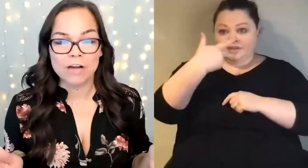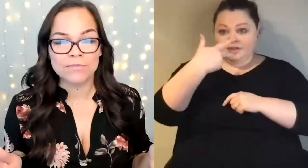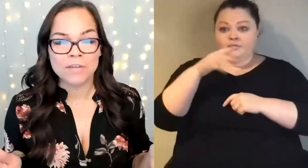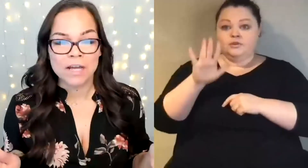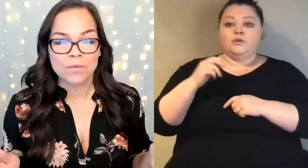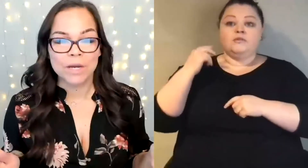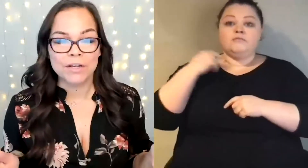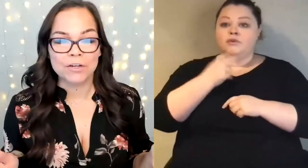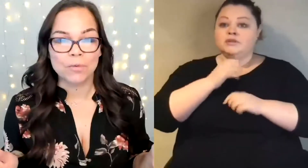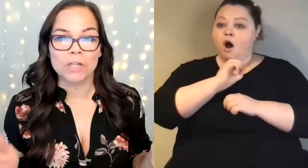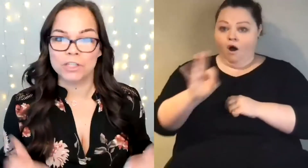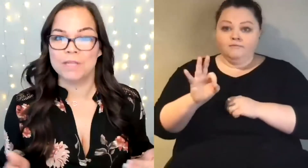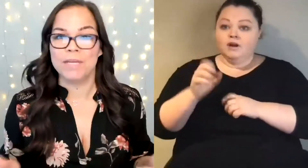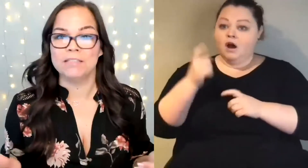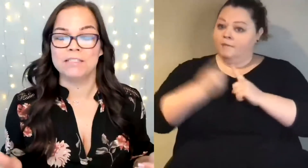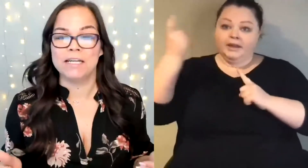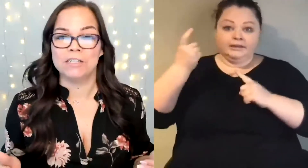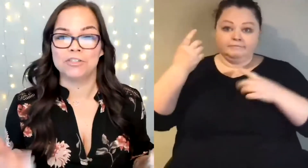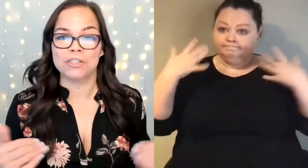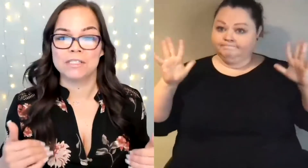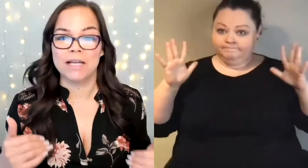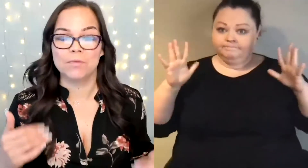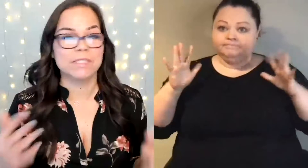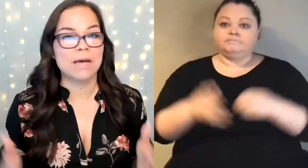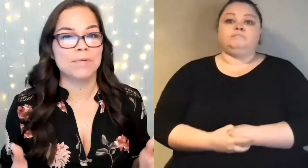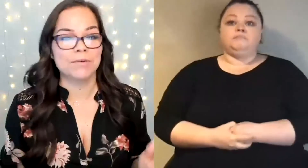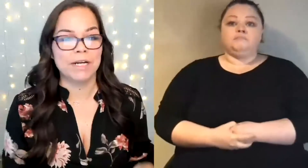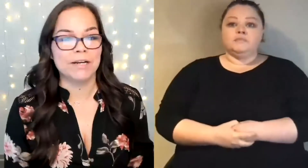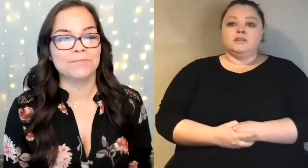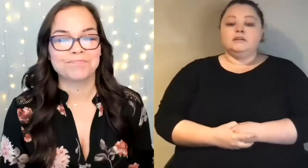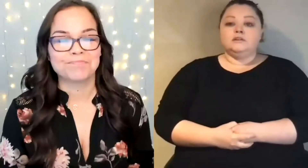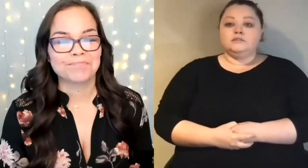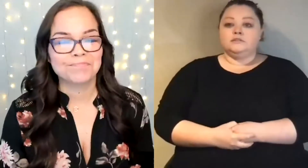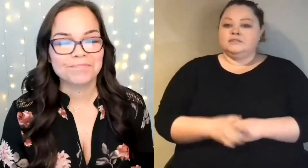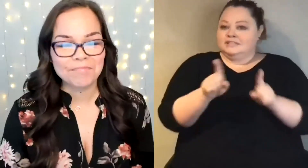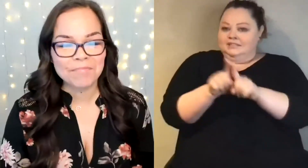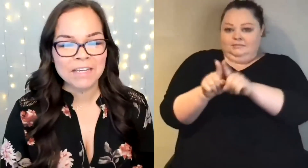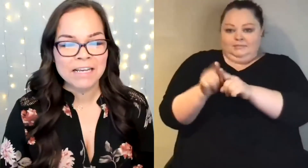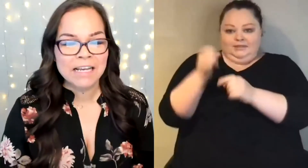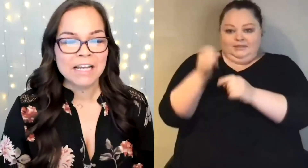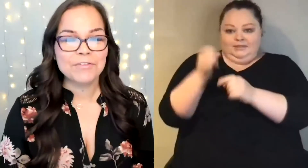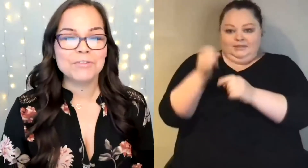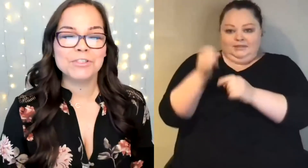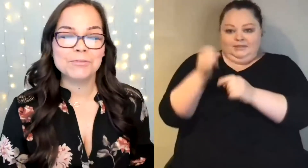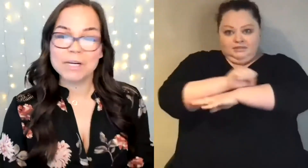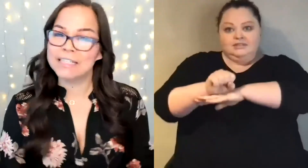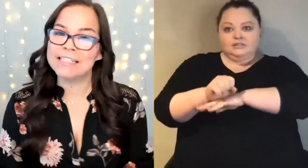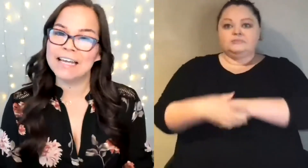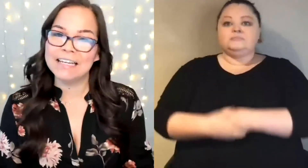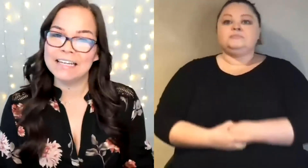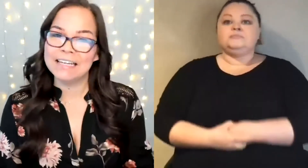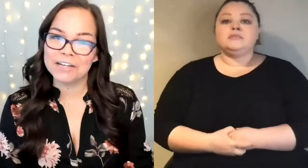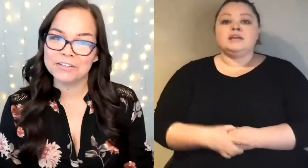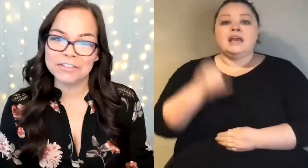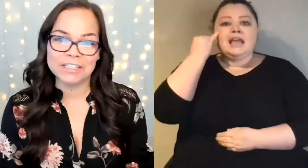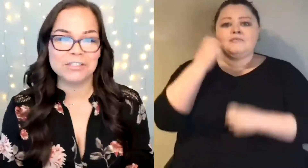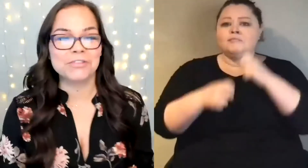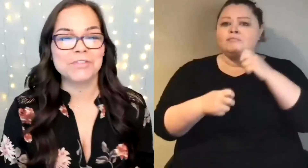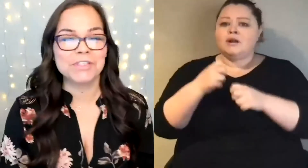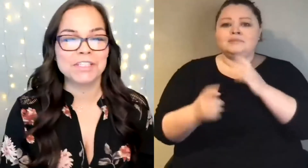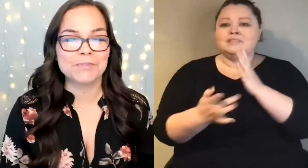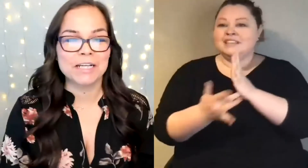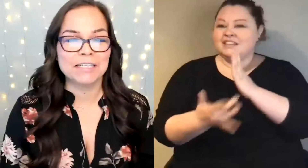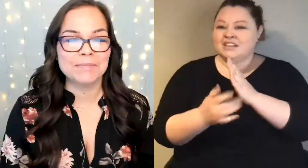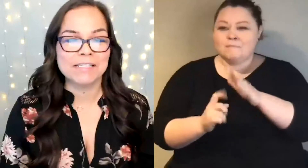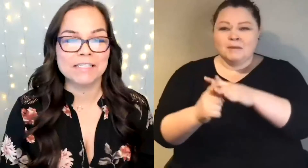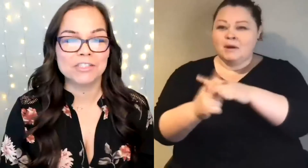turned off when you're watching the main stage, just like what's happening right now. If you do run into any technical issues,